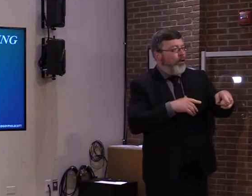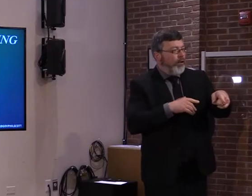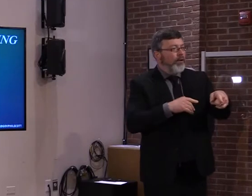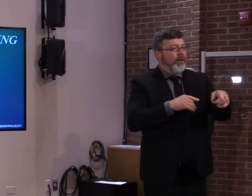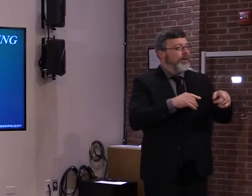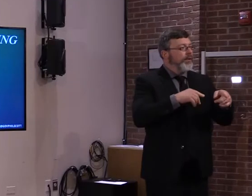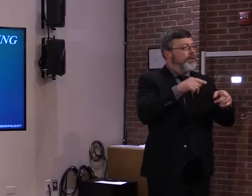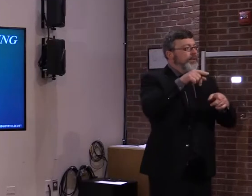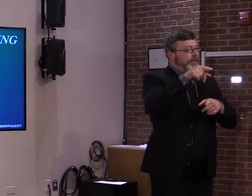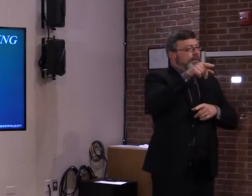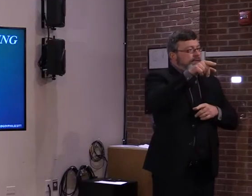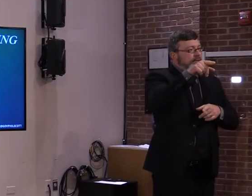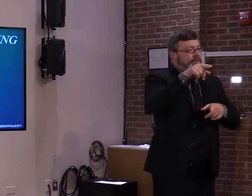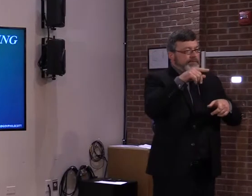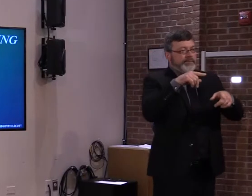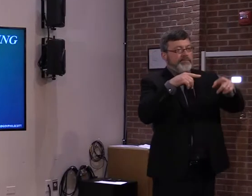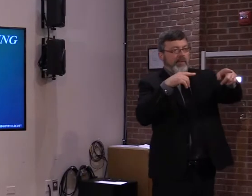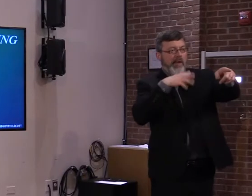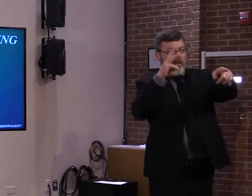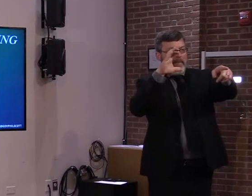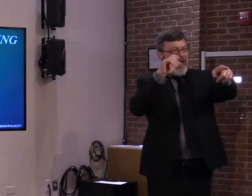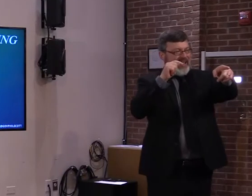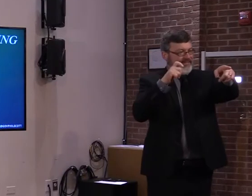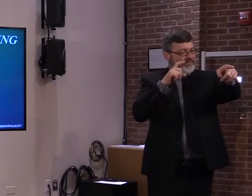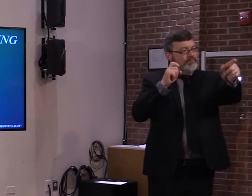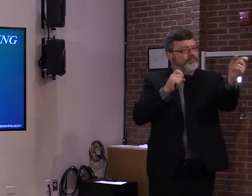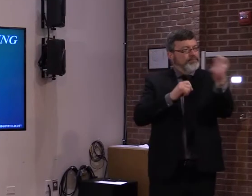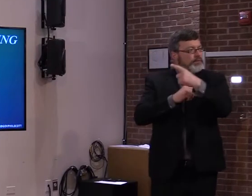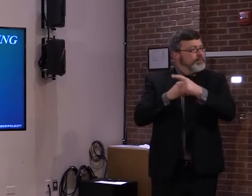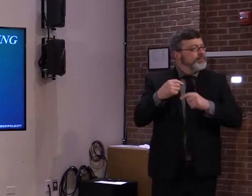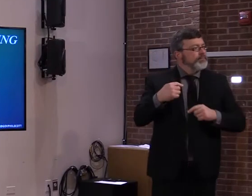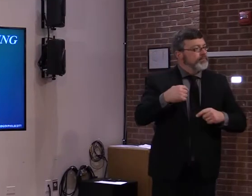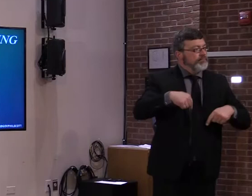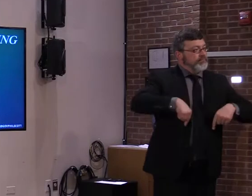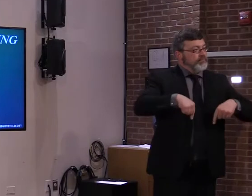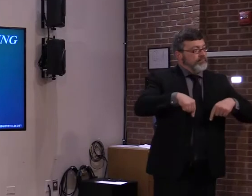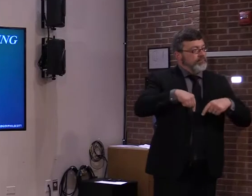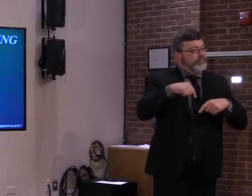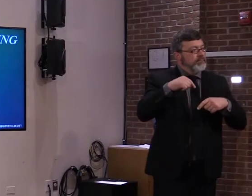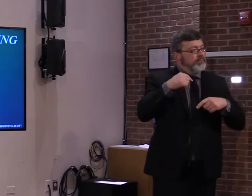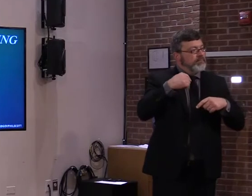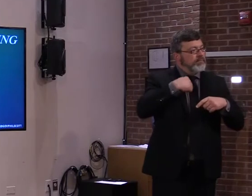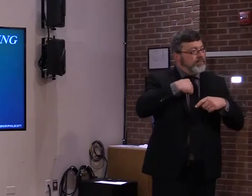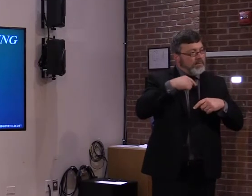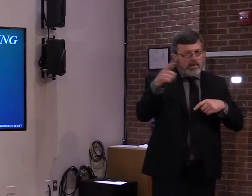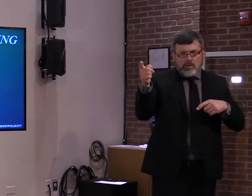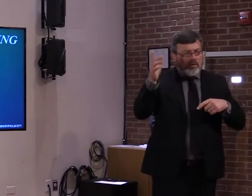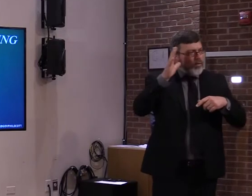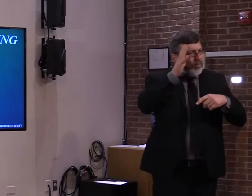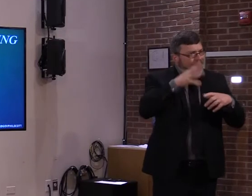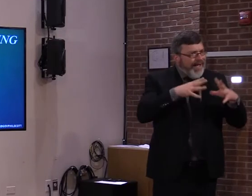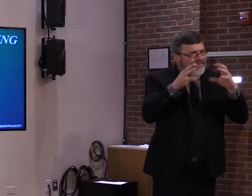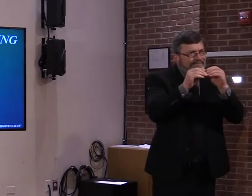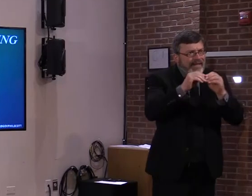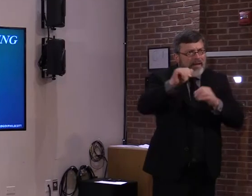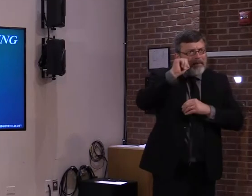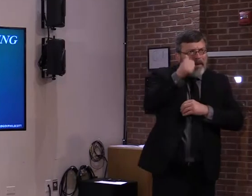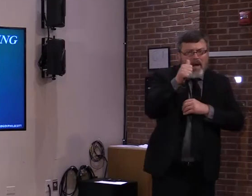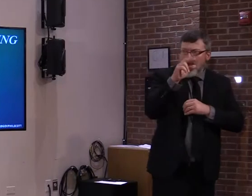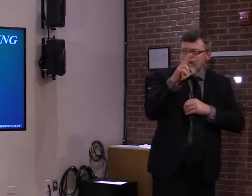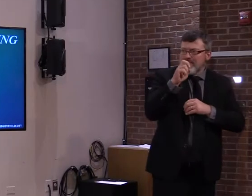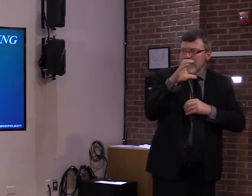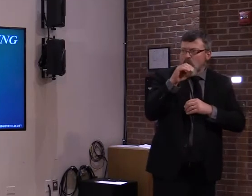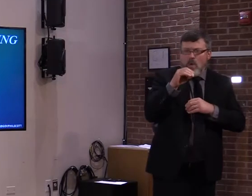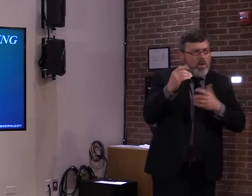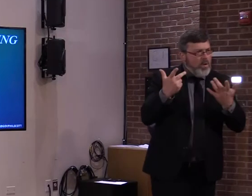I guess starting off, so we've got the veto session that kicks off tomorrow. How confident are you that you know,